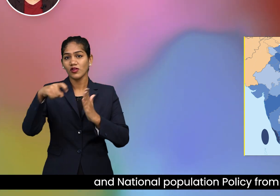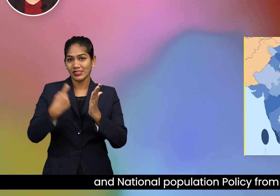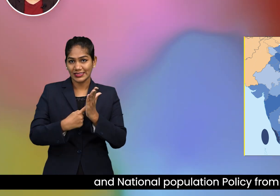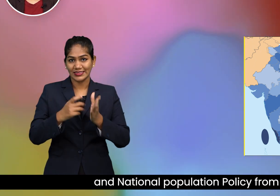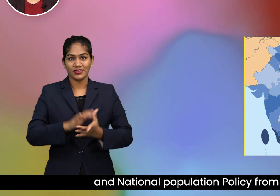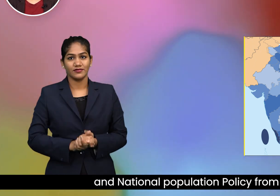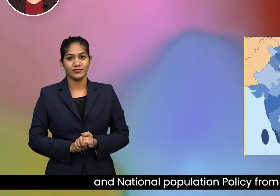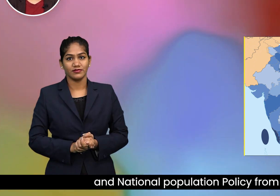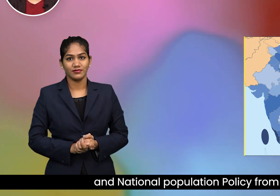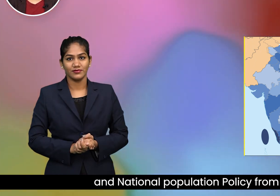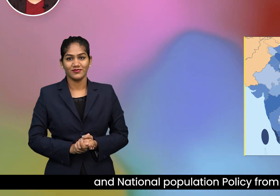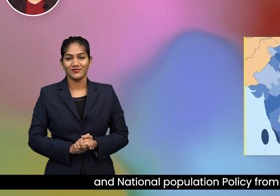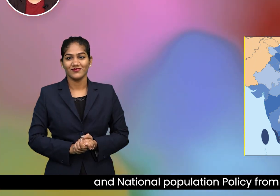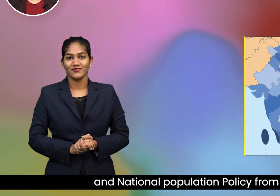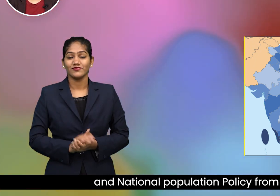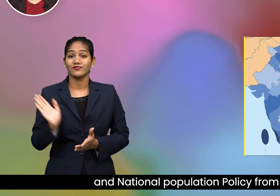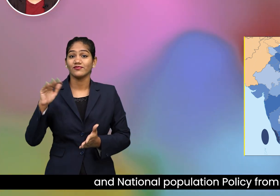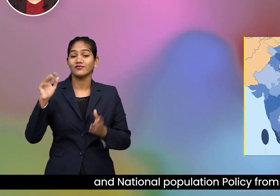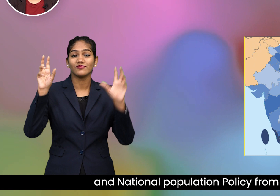policy from the topic